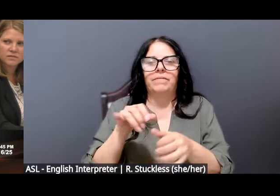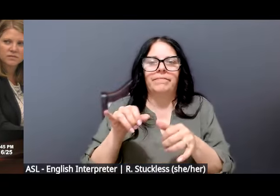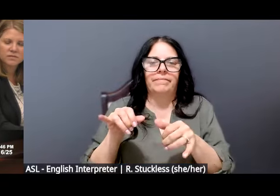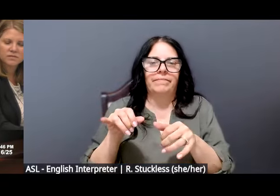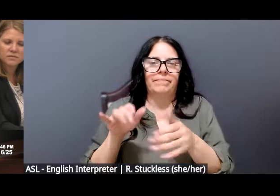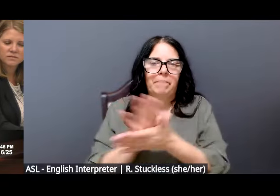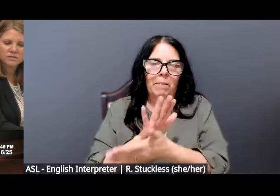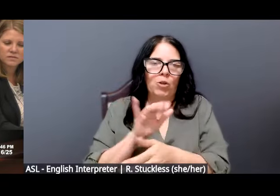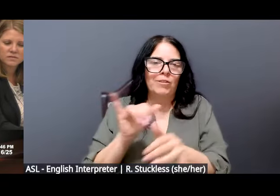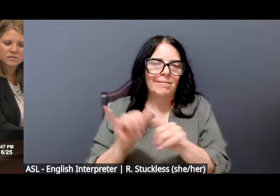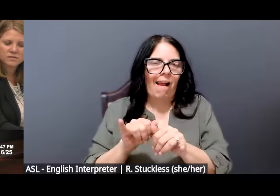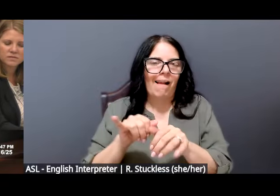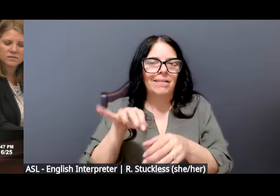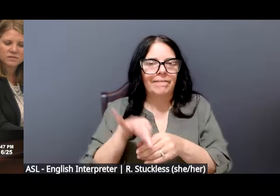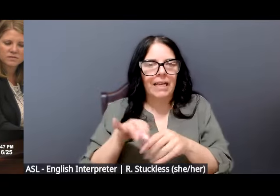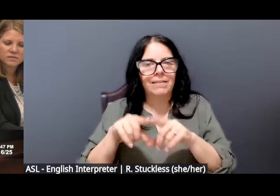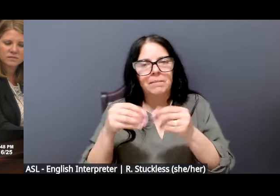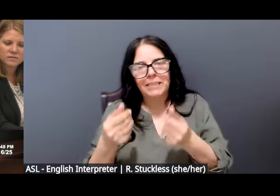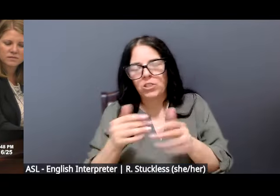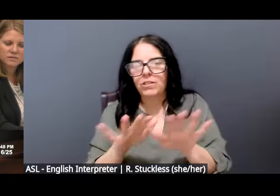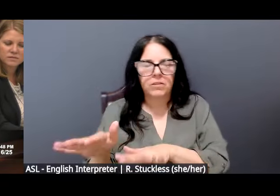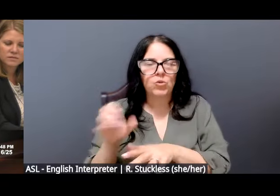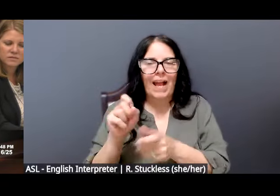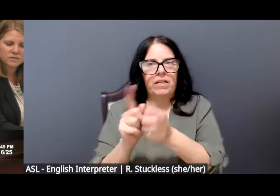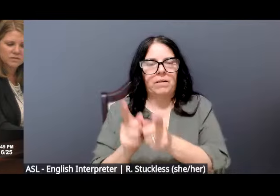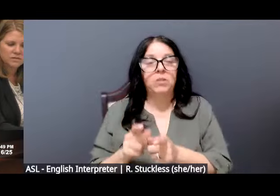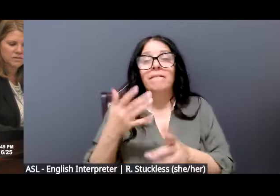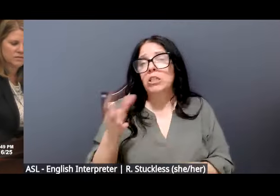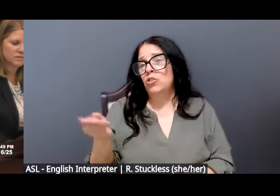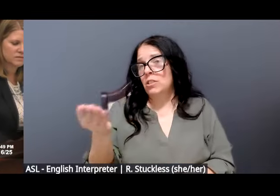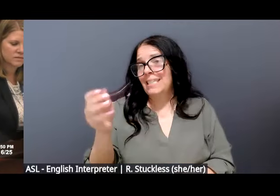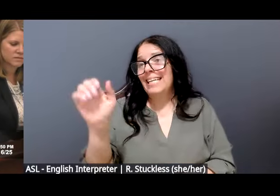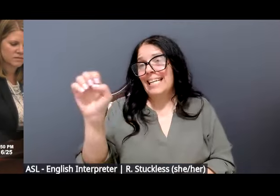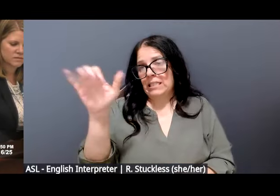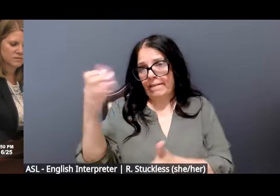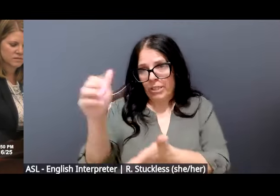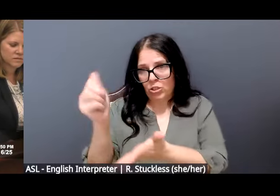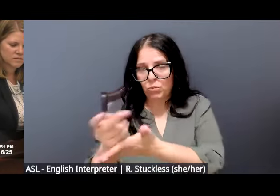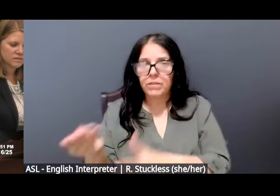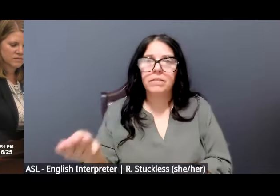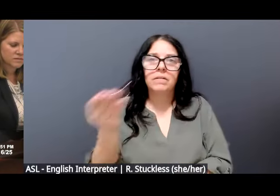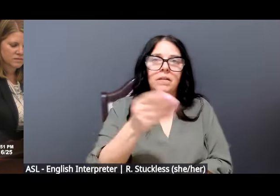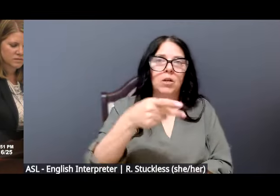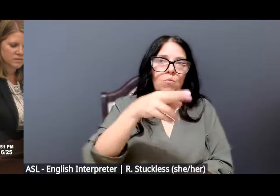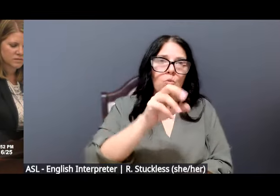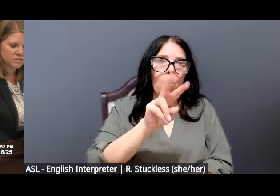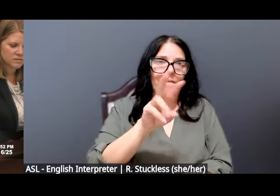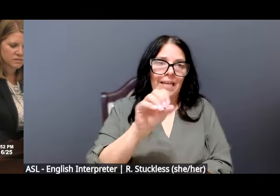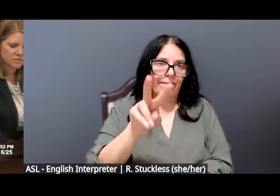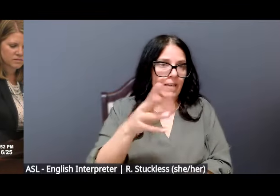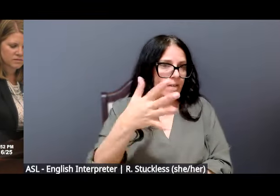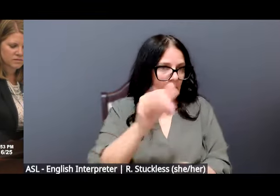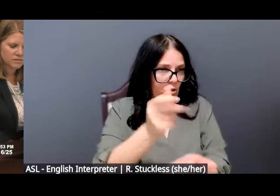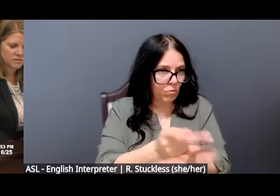cetera. So again, this has gone through the EAC, it's gone through Pro V&V.